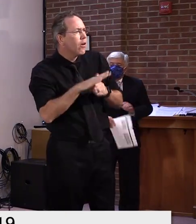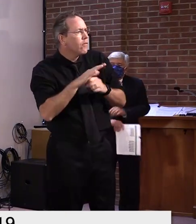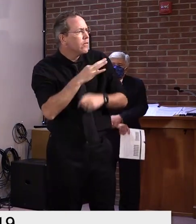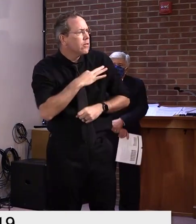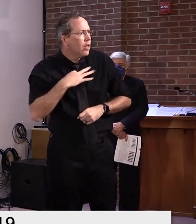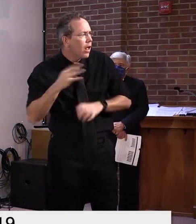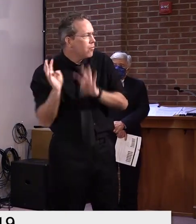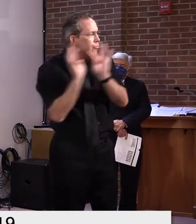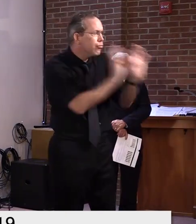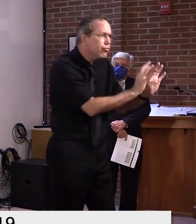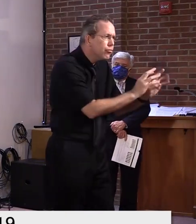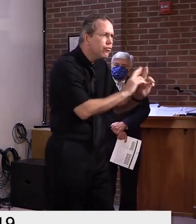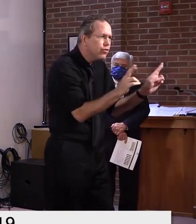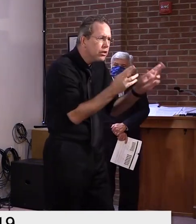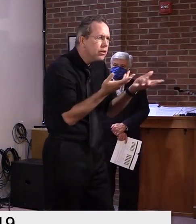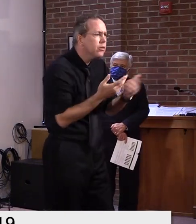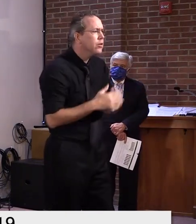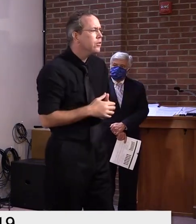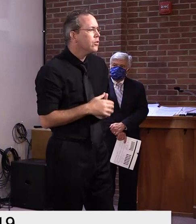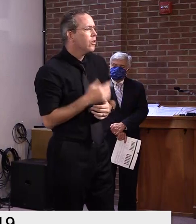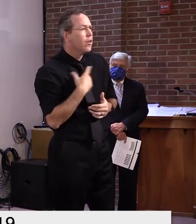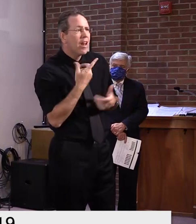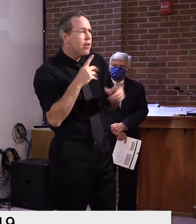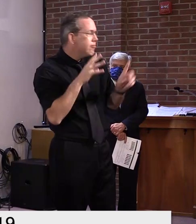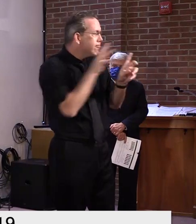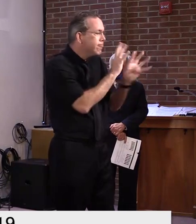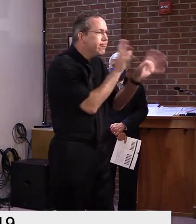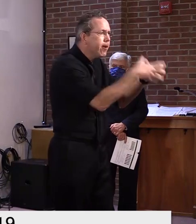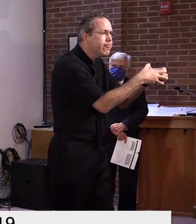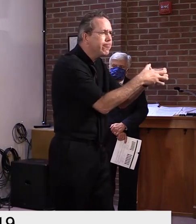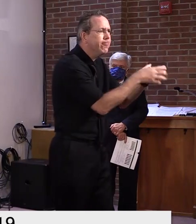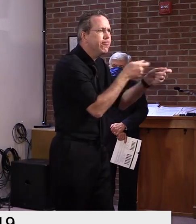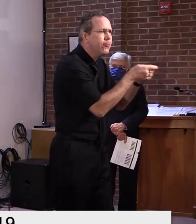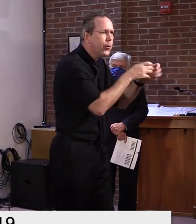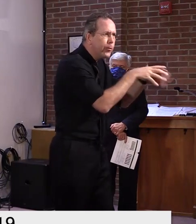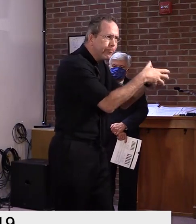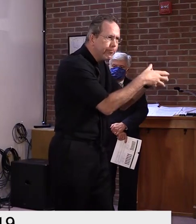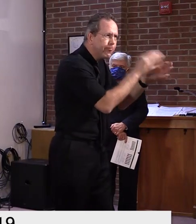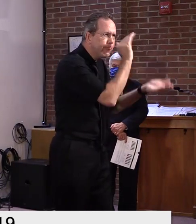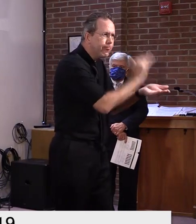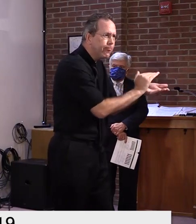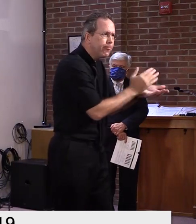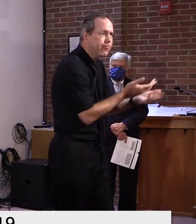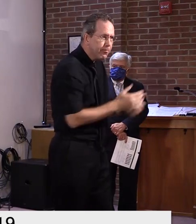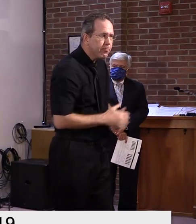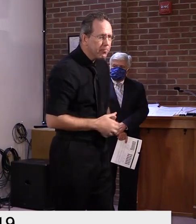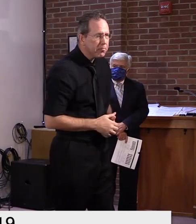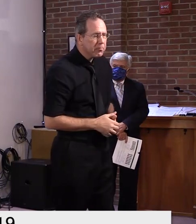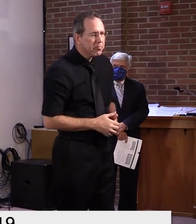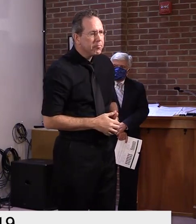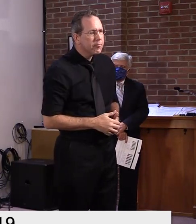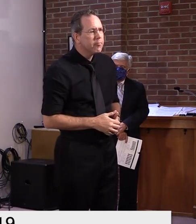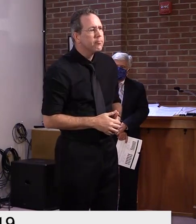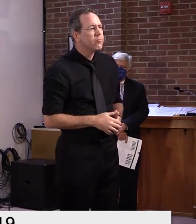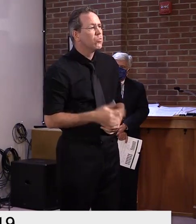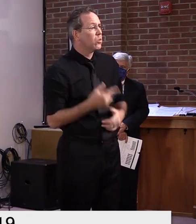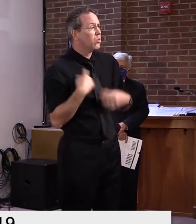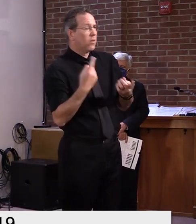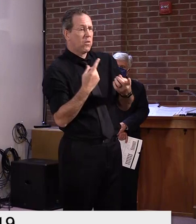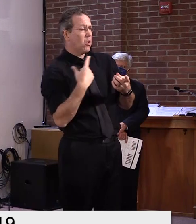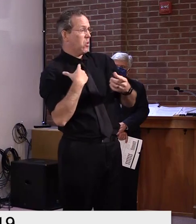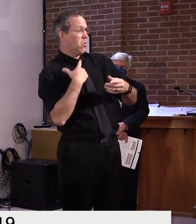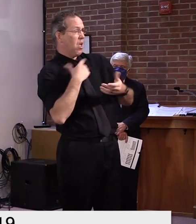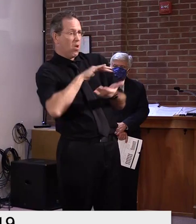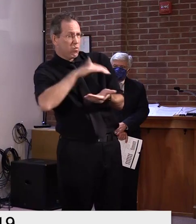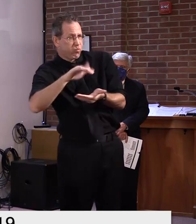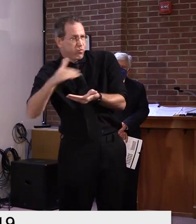contact trace to be sure that we can contain it. So far so good. Our numbers are showing it, but I feel good about where we are